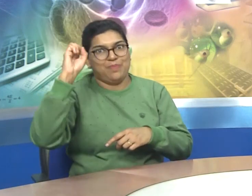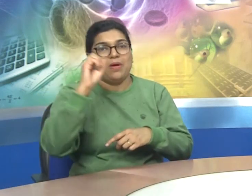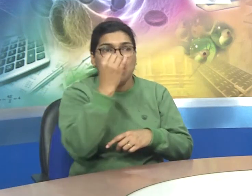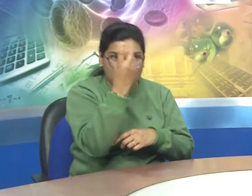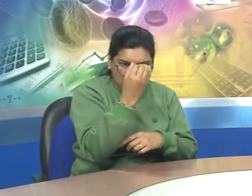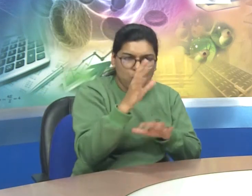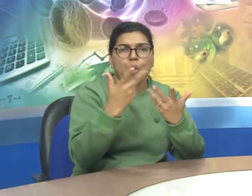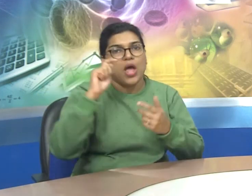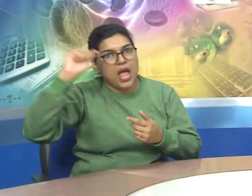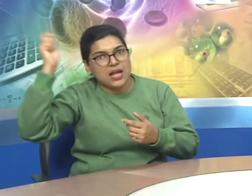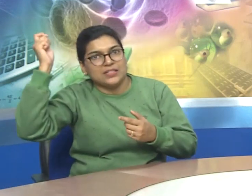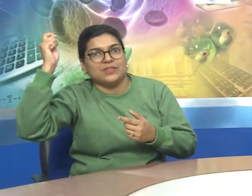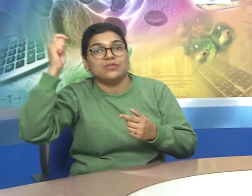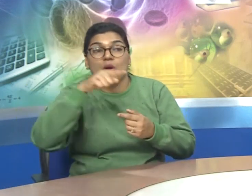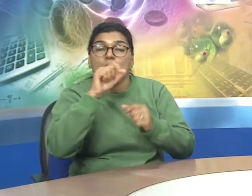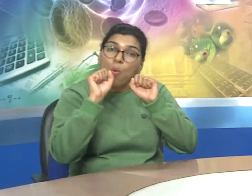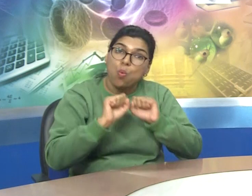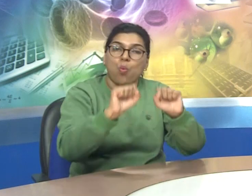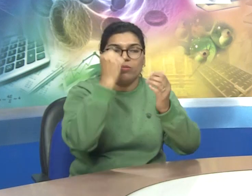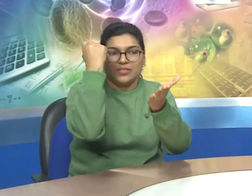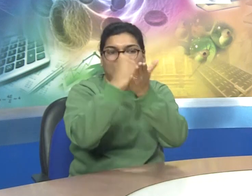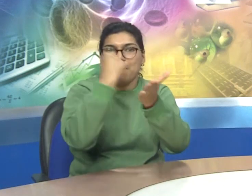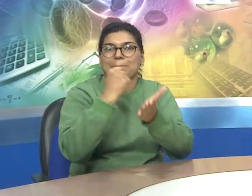Indian libraries.